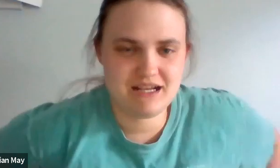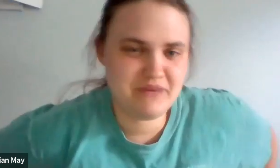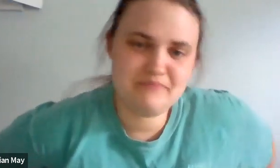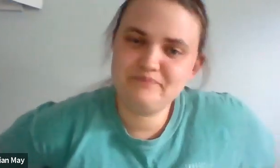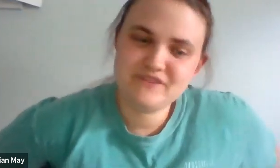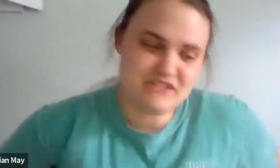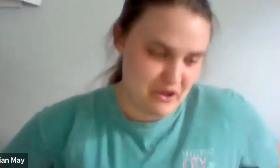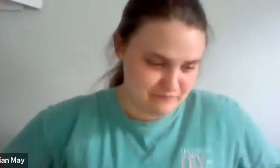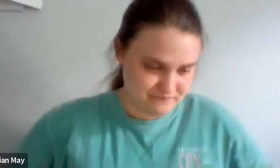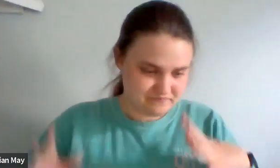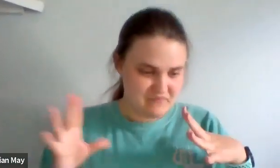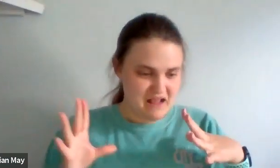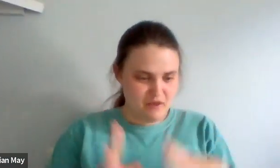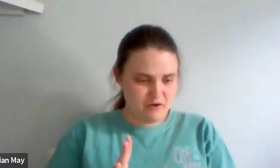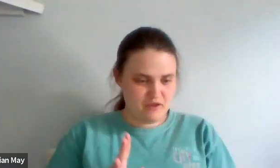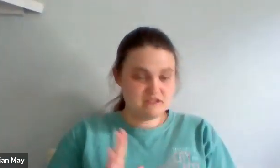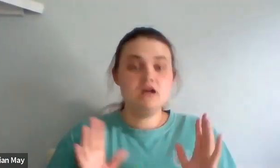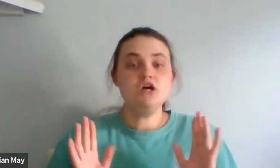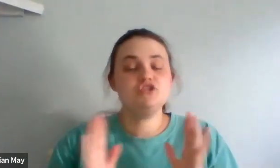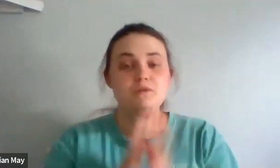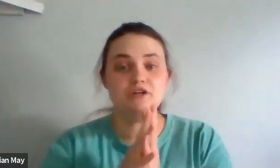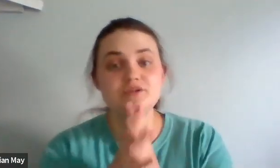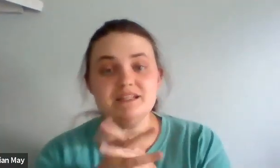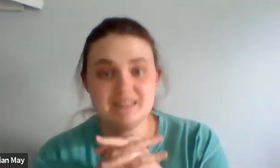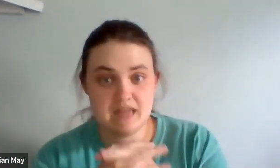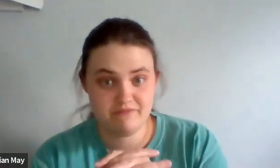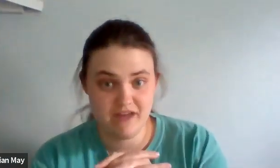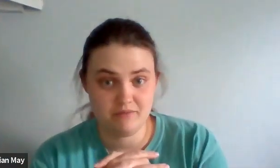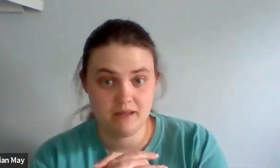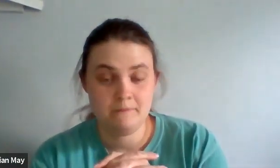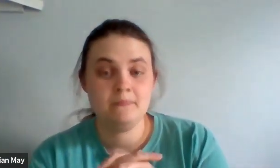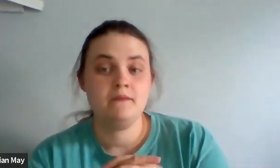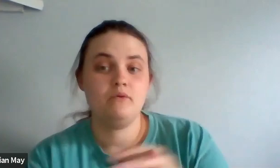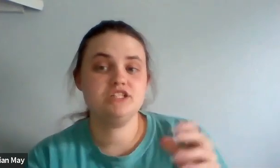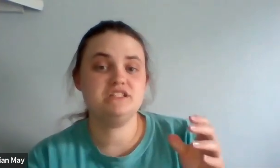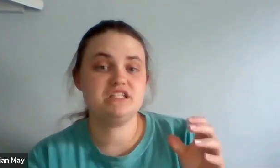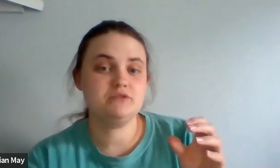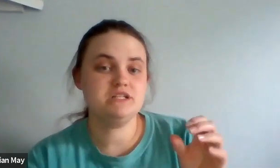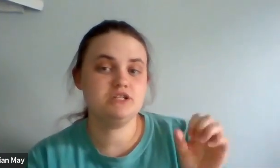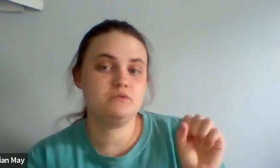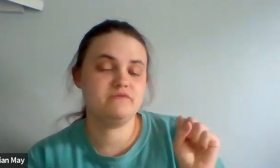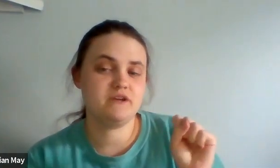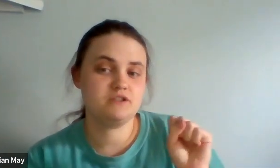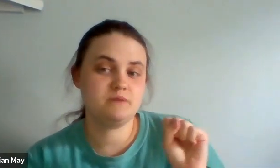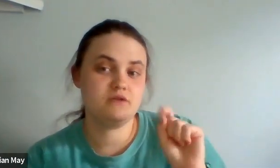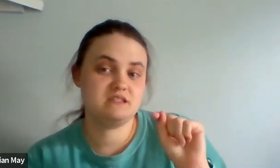me up. So there are those. So when you're doing step family, what you do is you will fingerspell